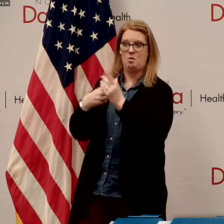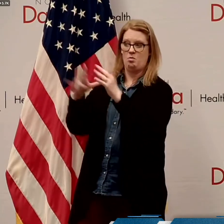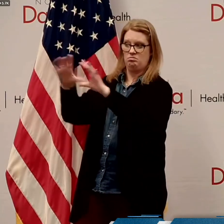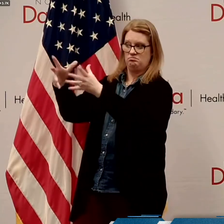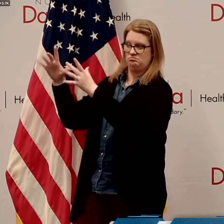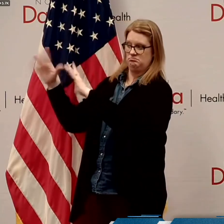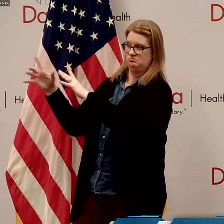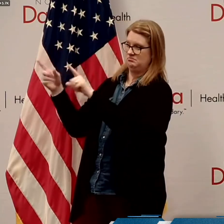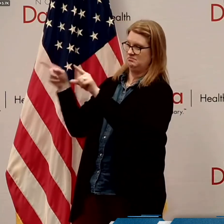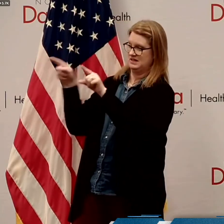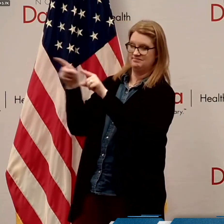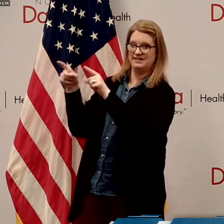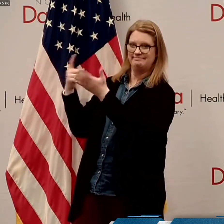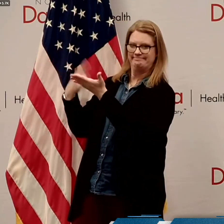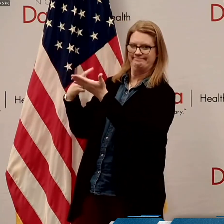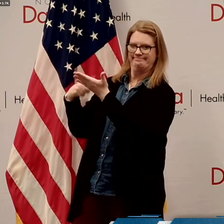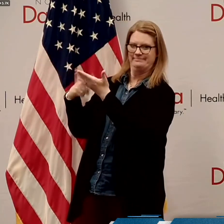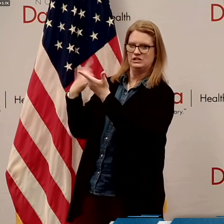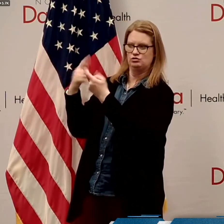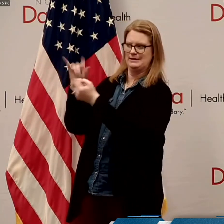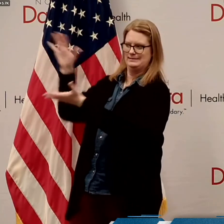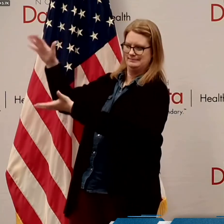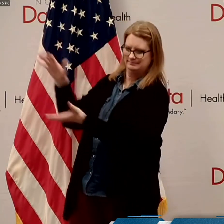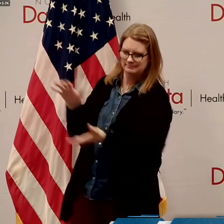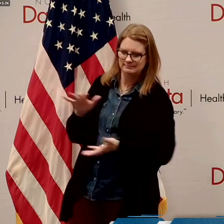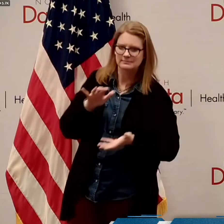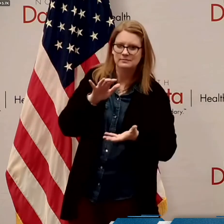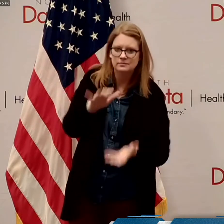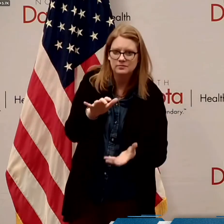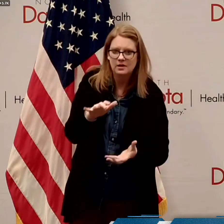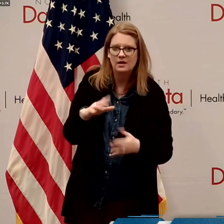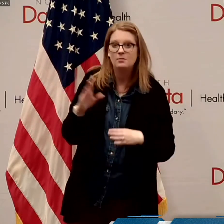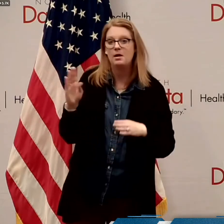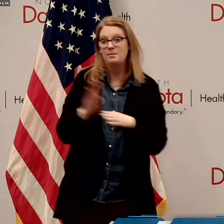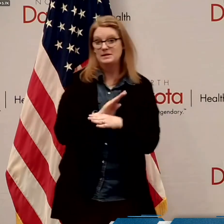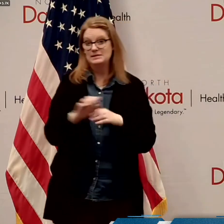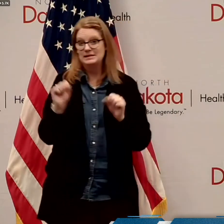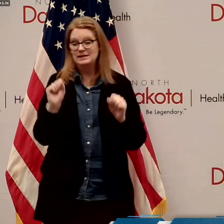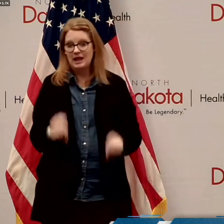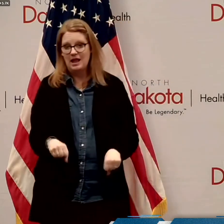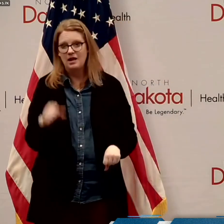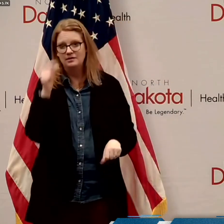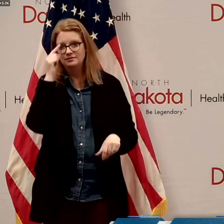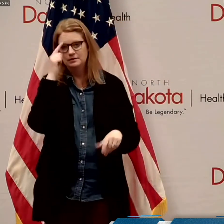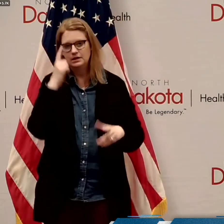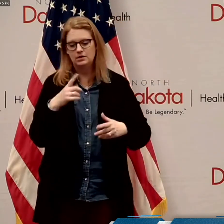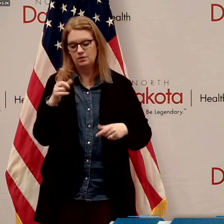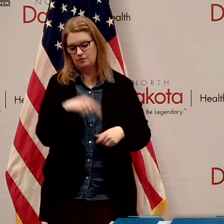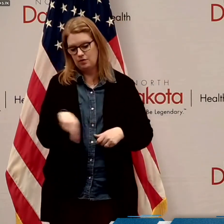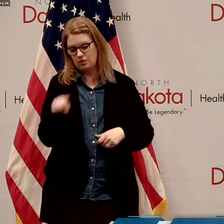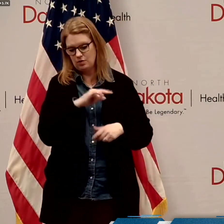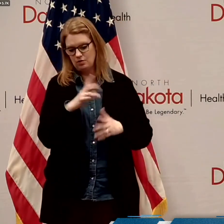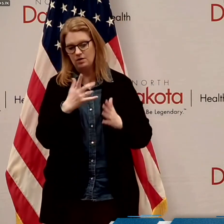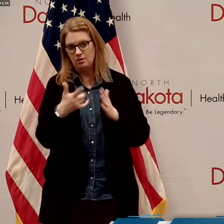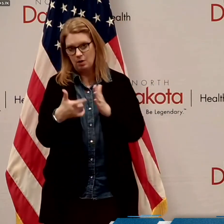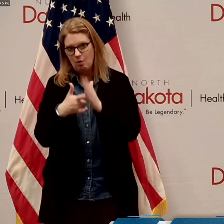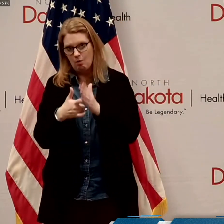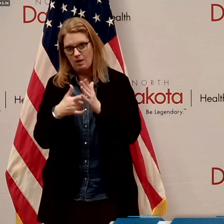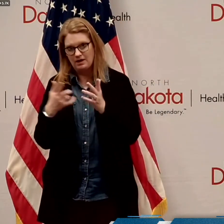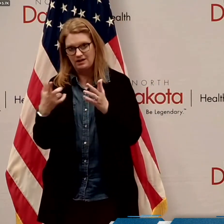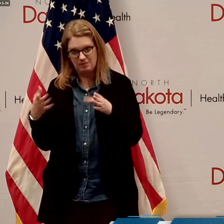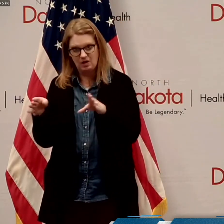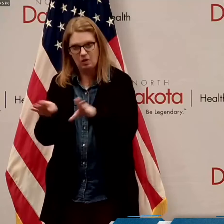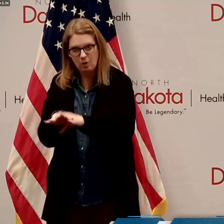to reload these. But what businesses can do is get going, for the ones that were mandated to be closed, is get going